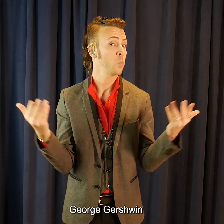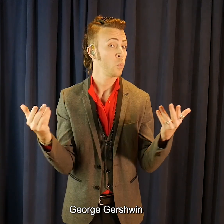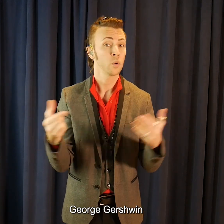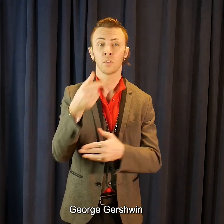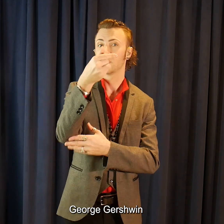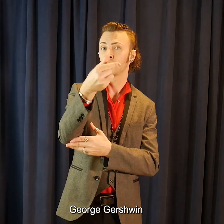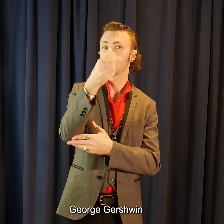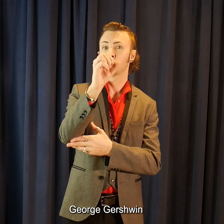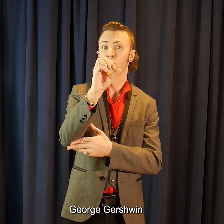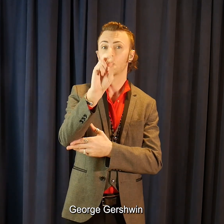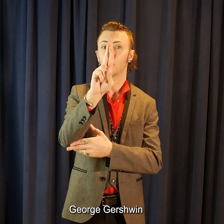George